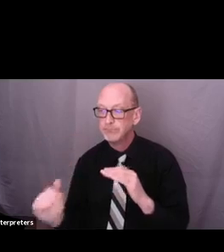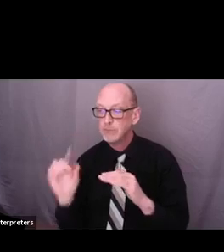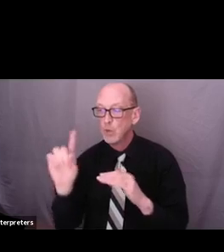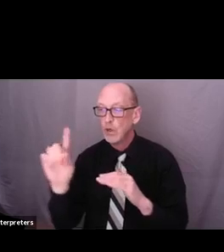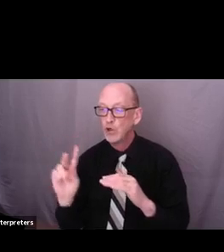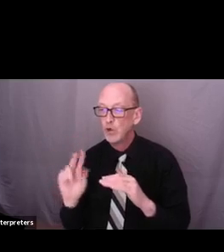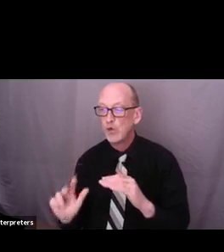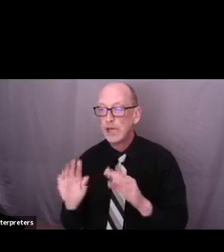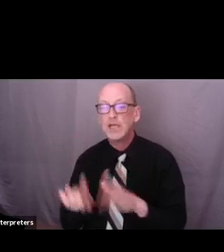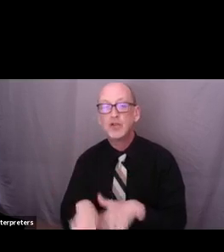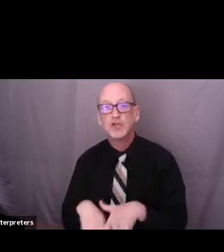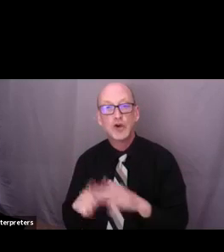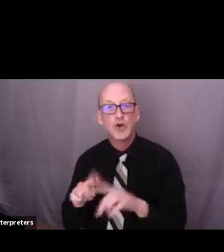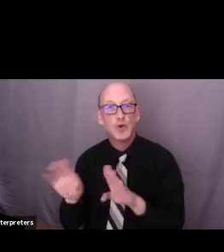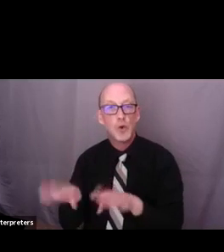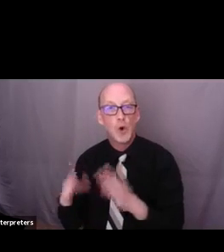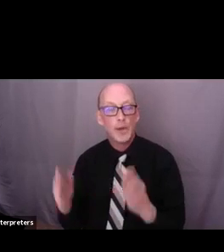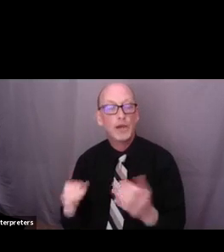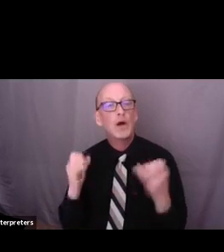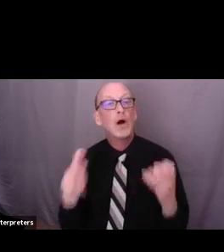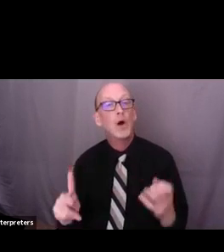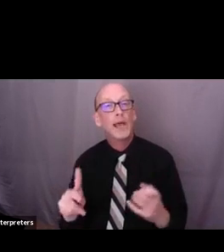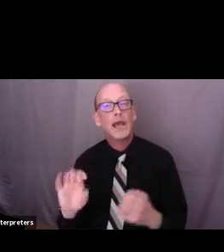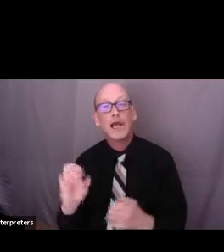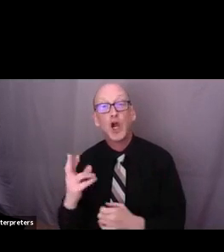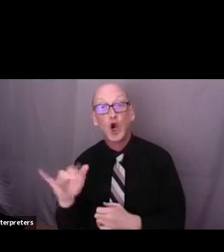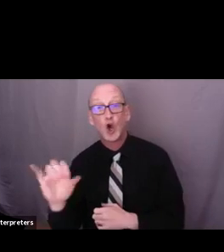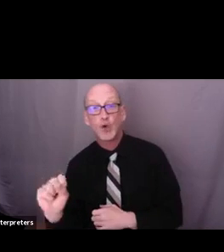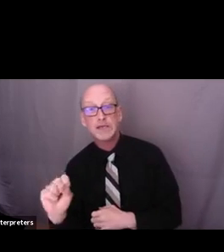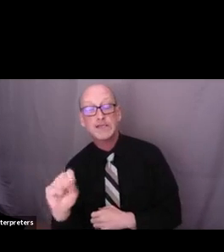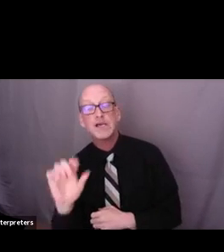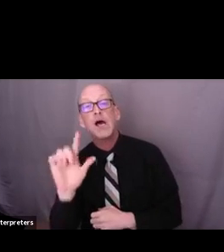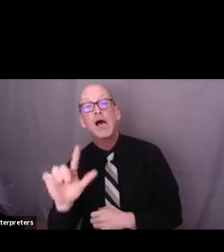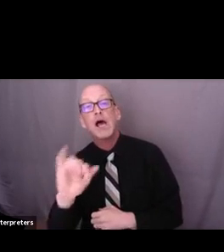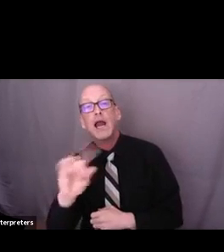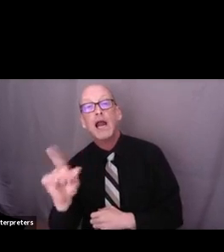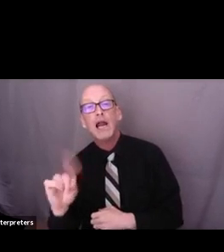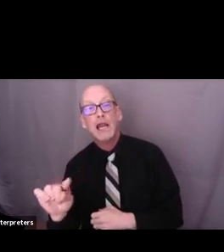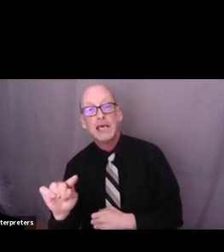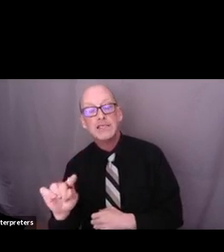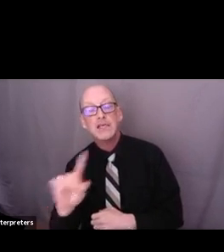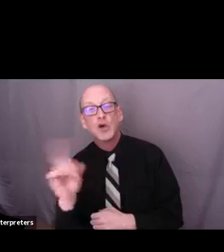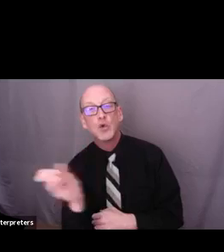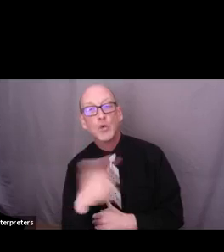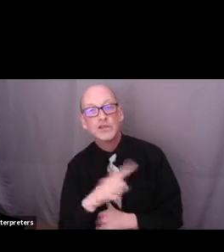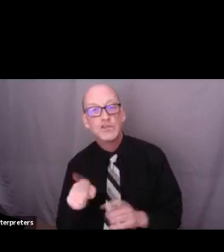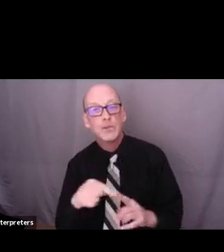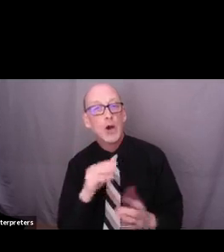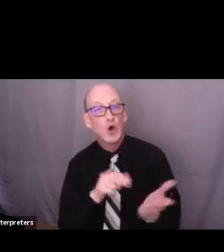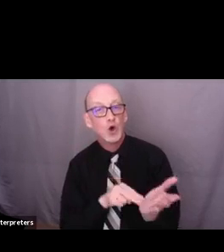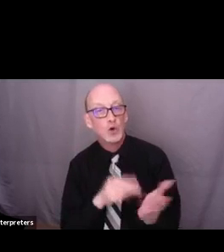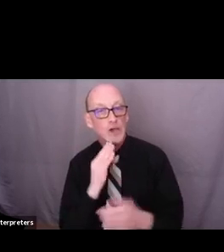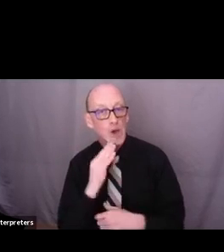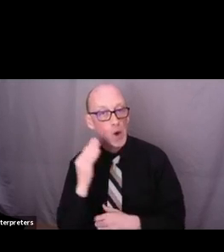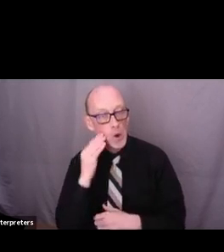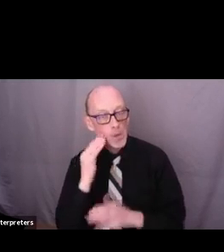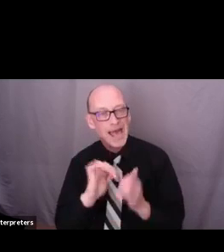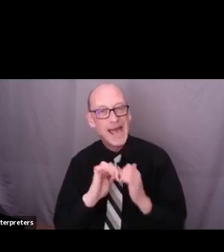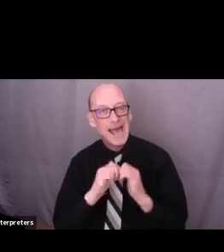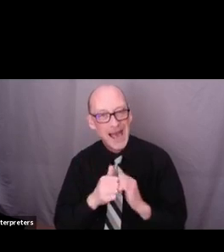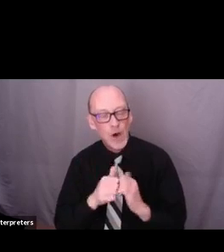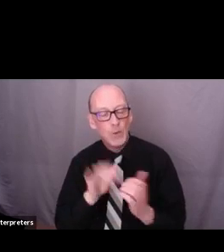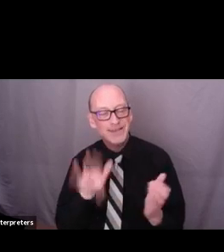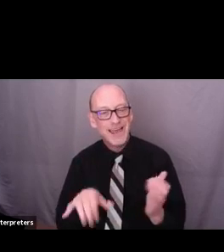Okay, Eric, here is Liz's question concerning the nursing home. She's curious about how the nursing home data is being